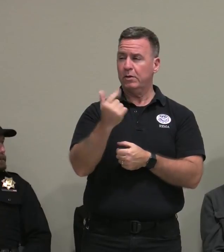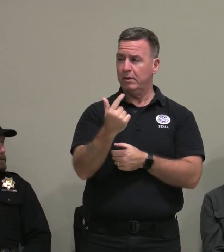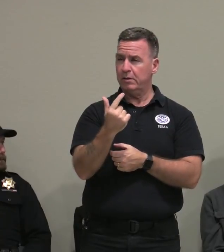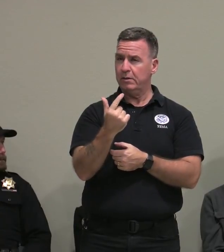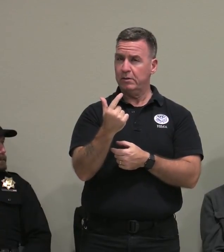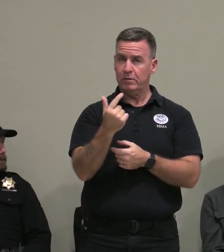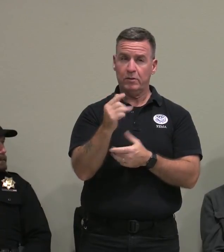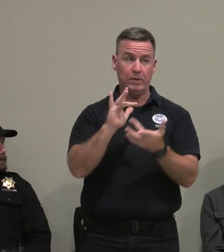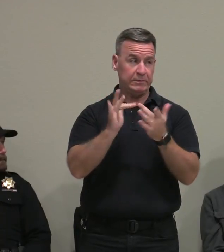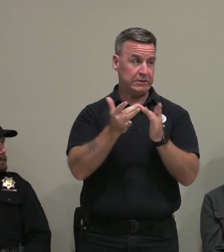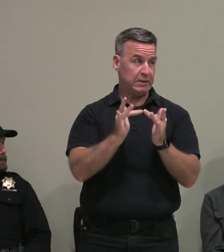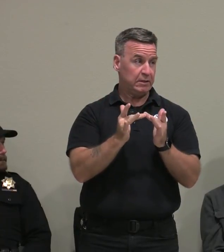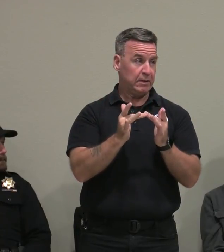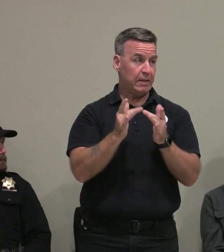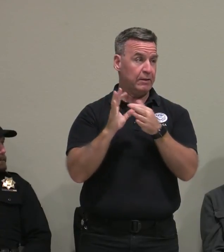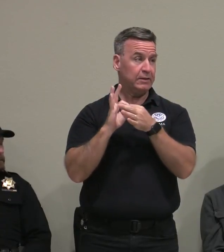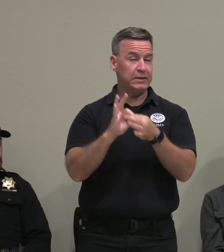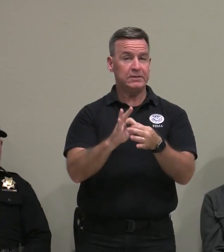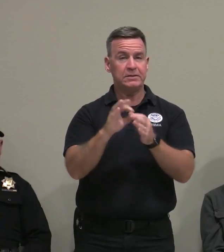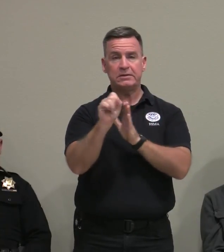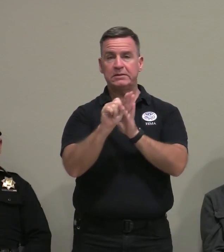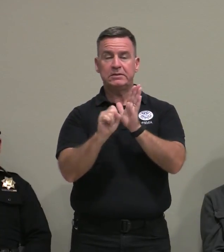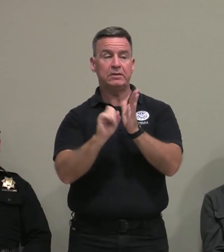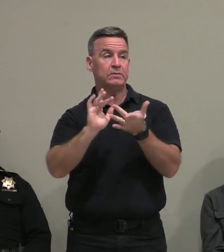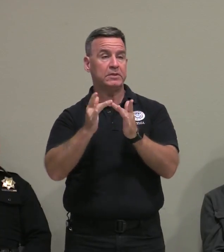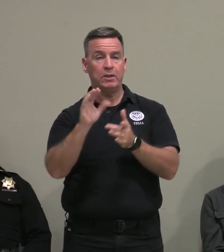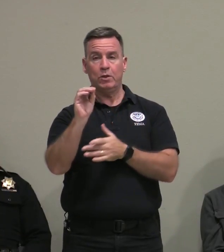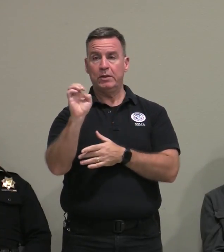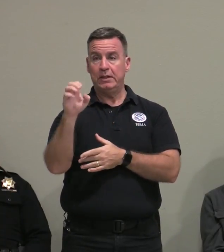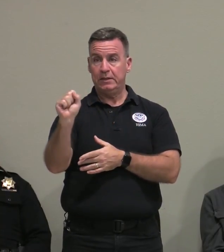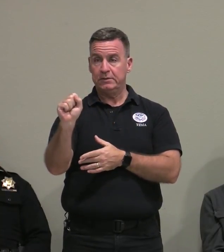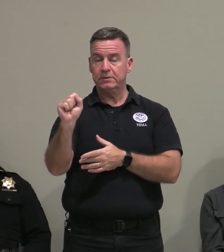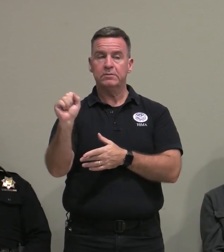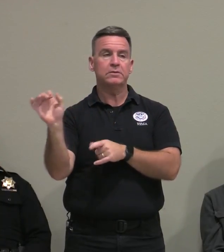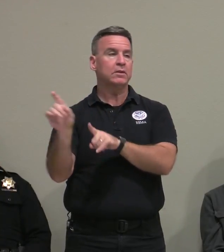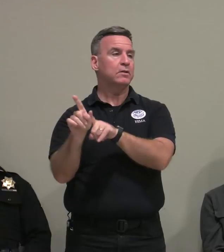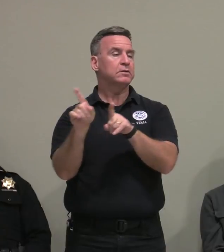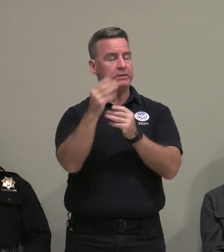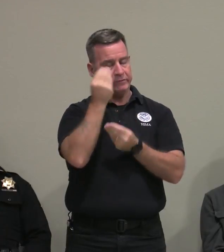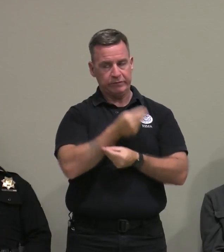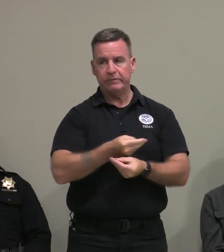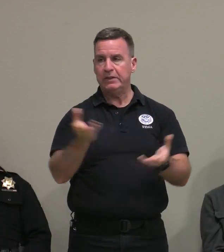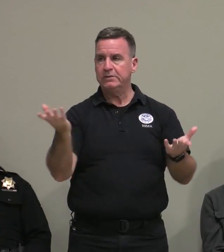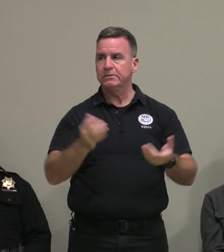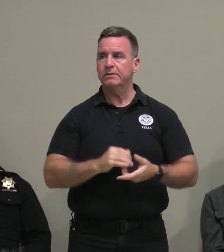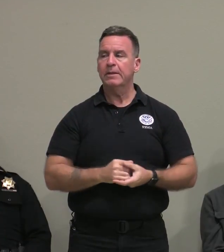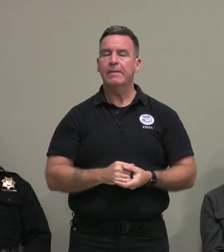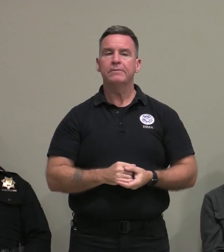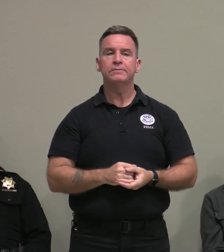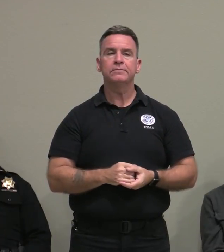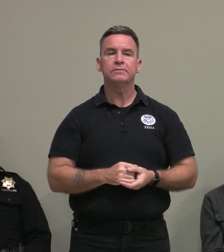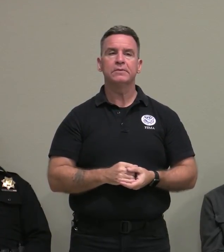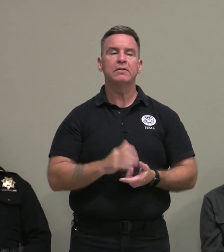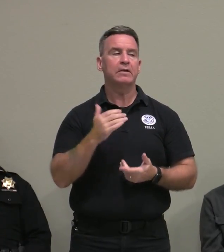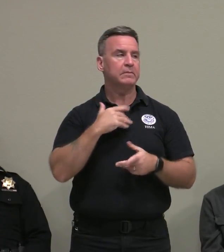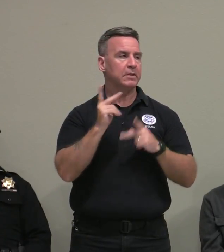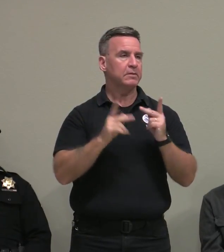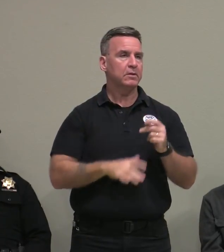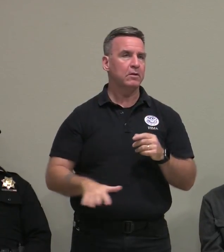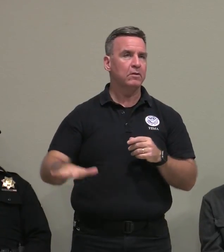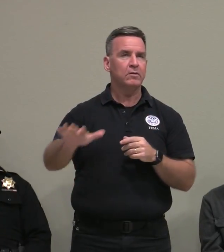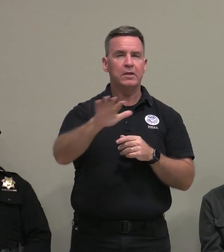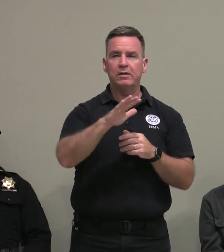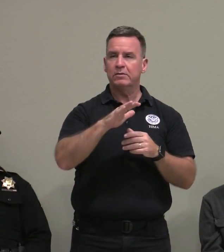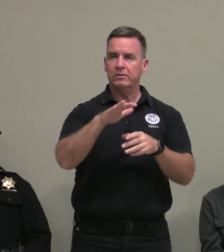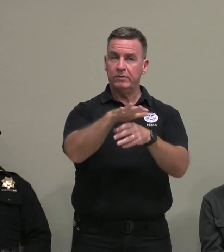website, which links to the state website at OES, which also gives you information. There will be people throughout